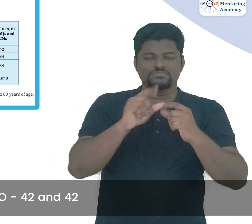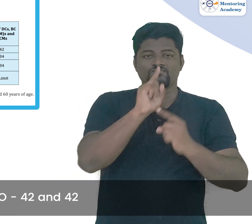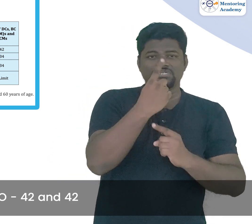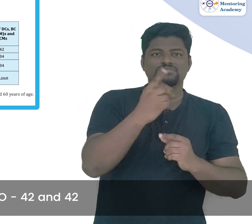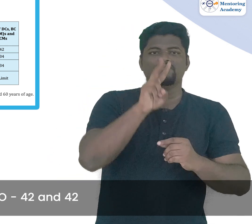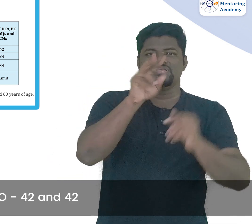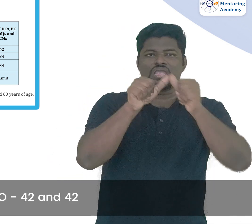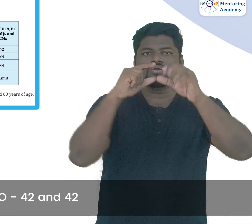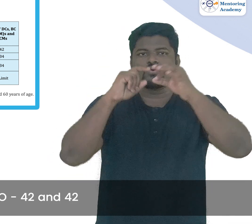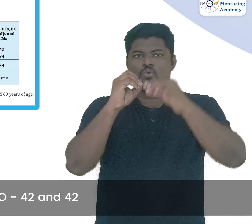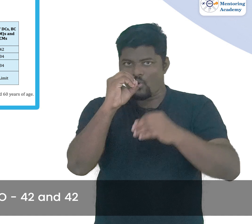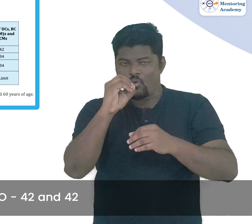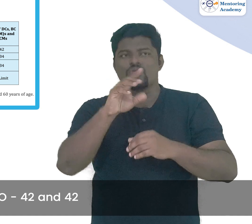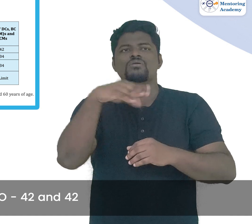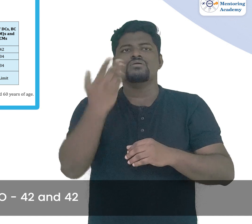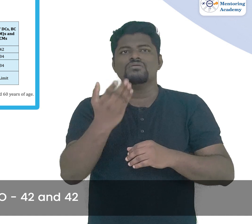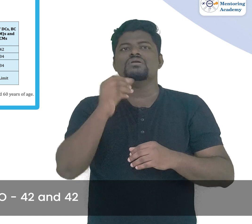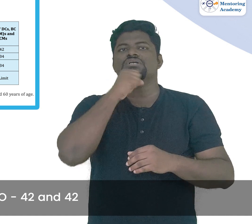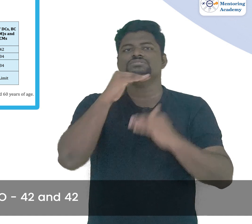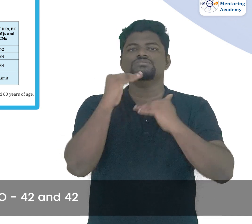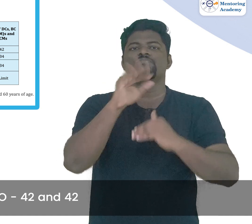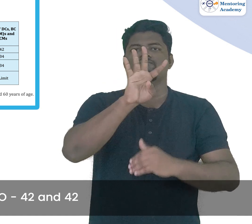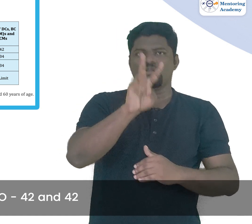One VAO 42 and 42.